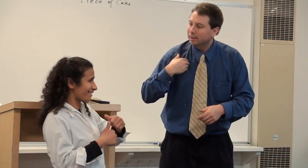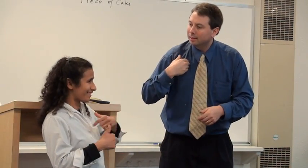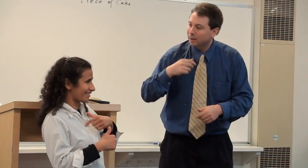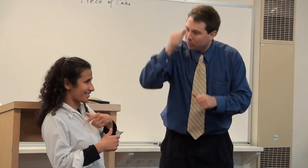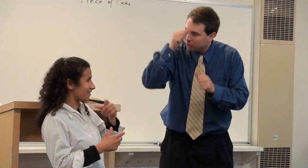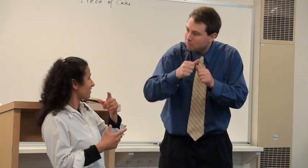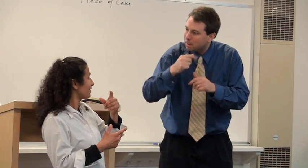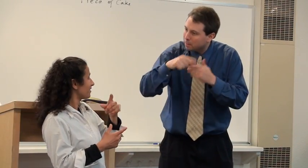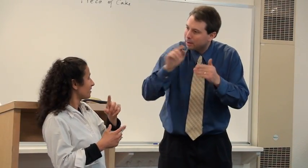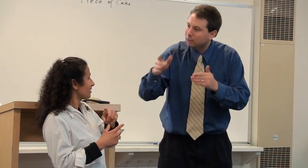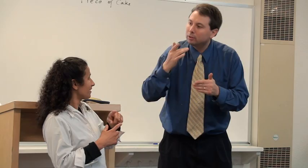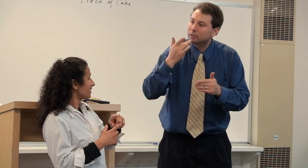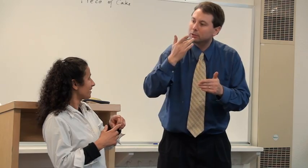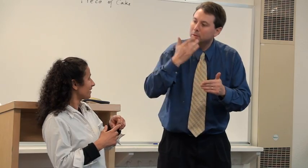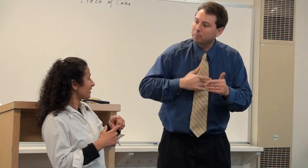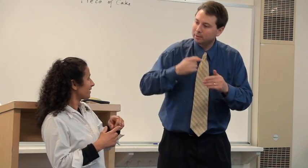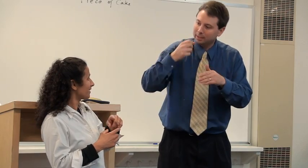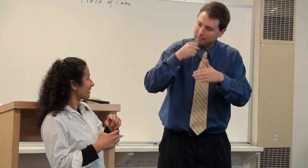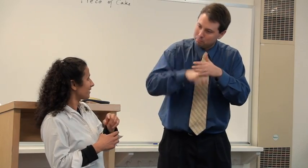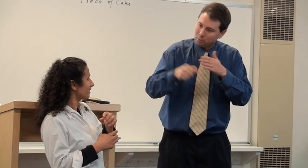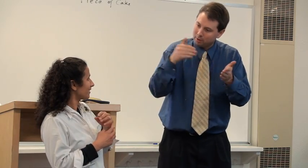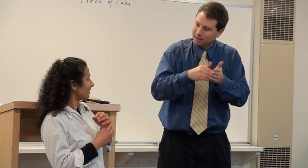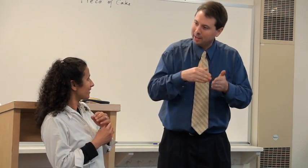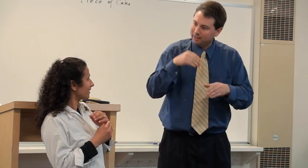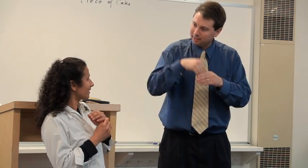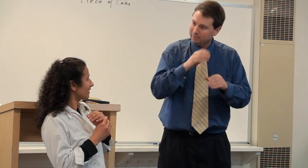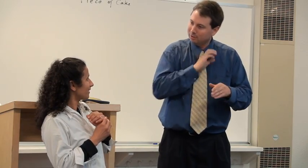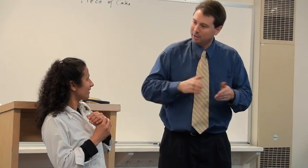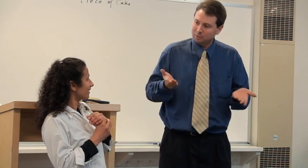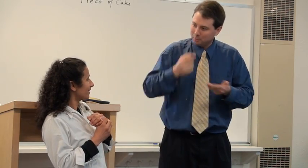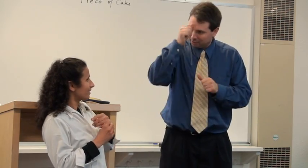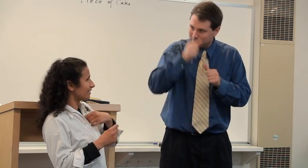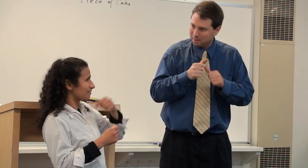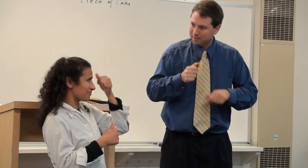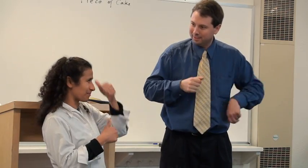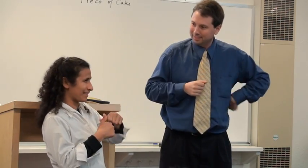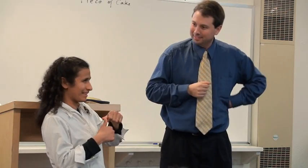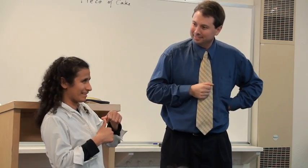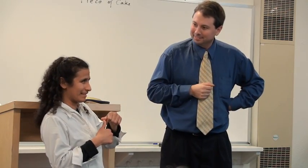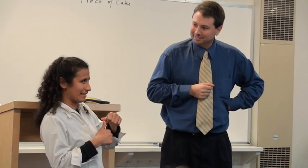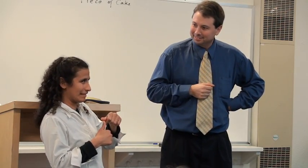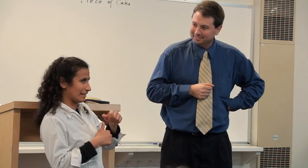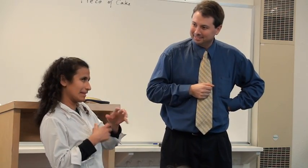Okay. And what do you remember about your birthday, born again in Christ? What do you remember? I